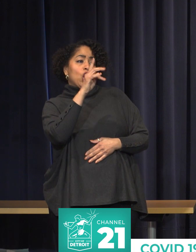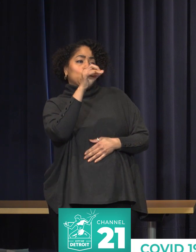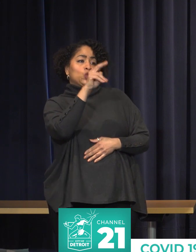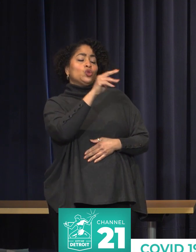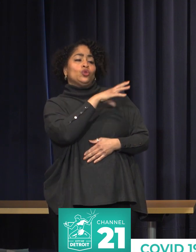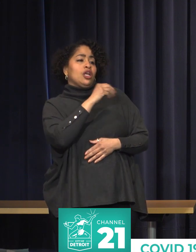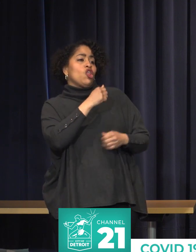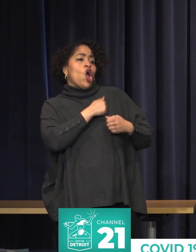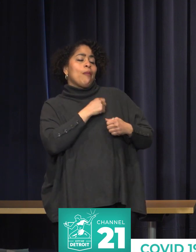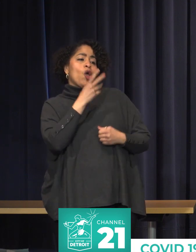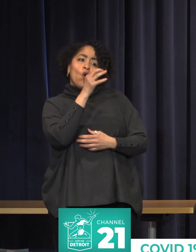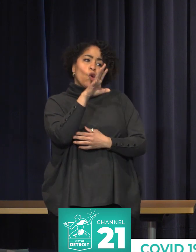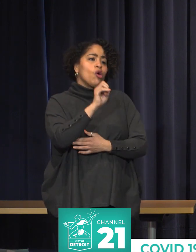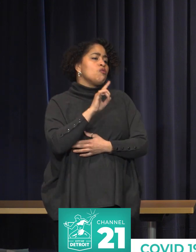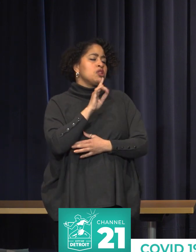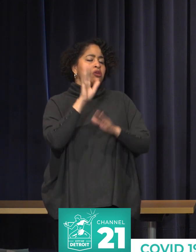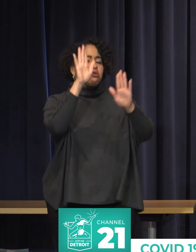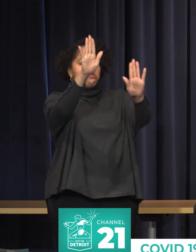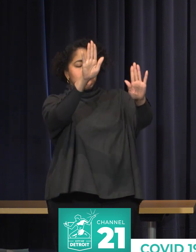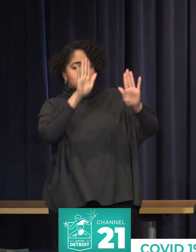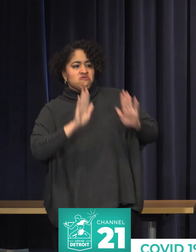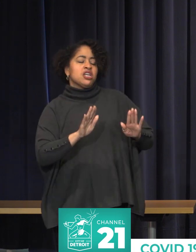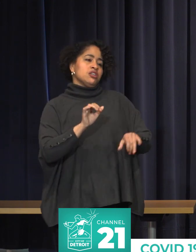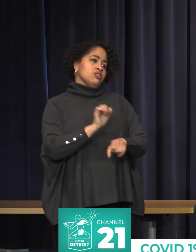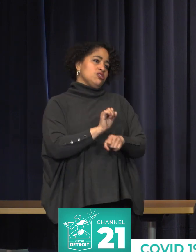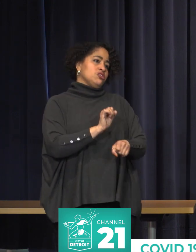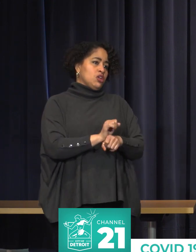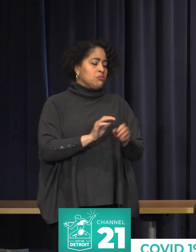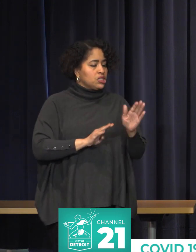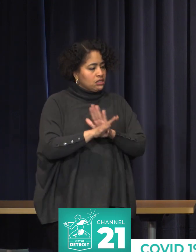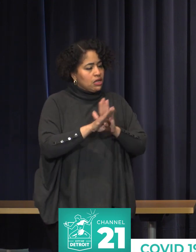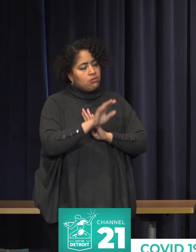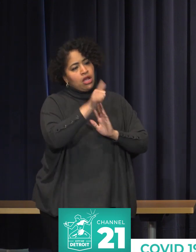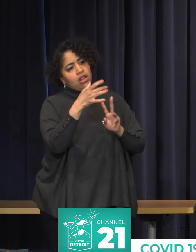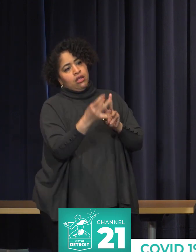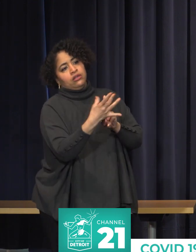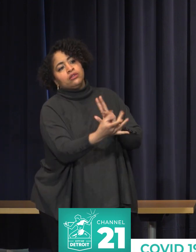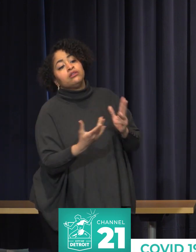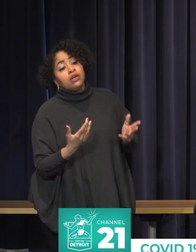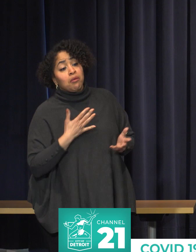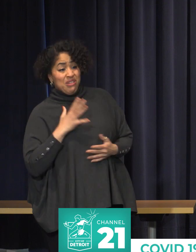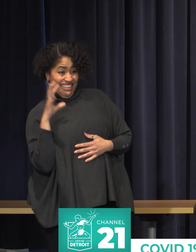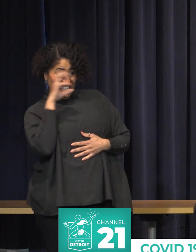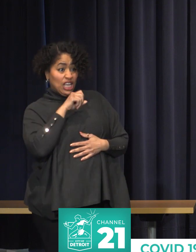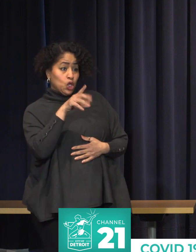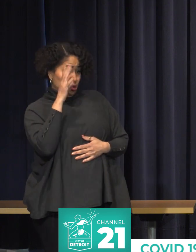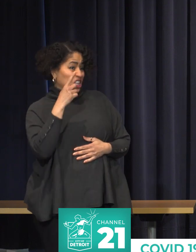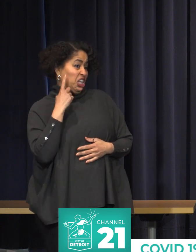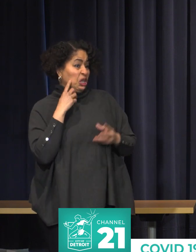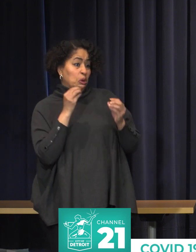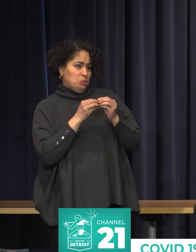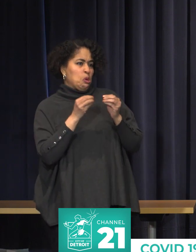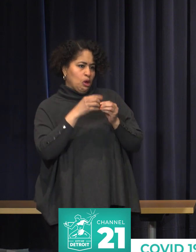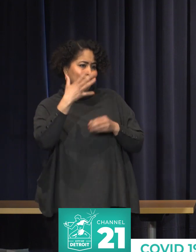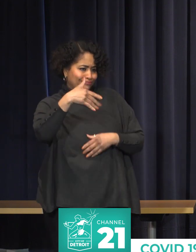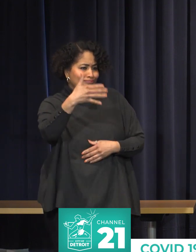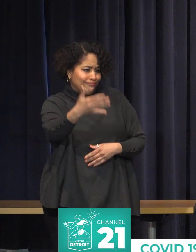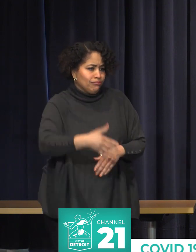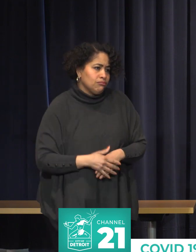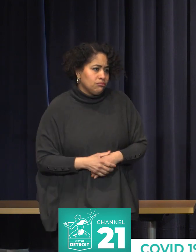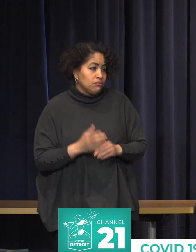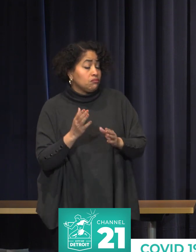great job at developing these alternatives. But my guess is you'll hear about more.